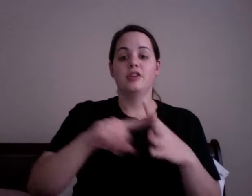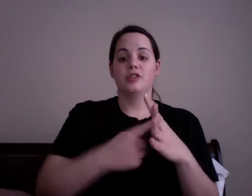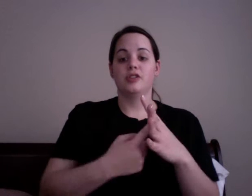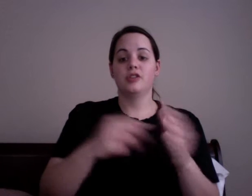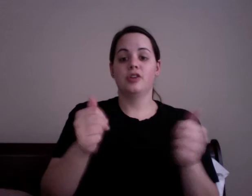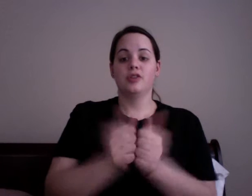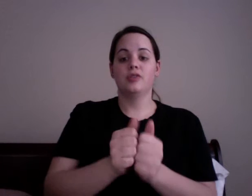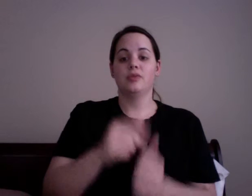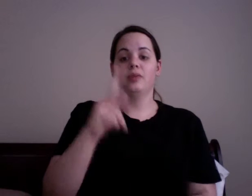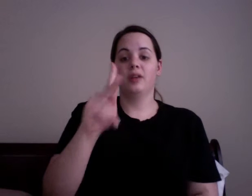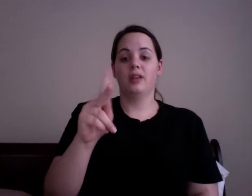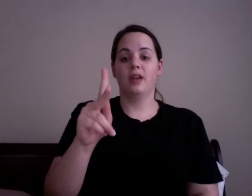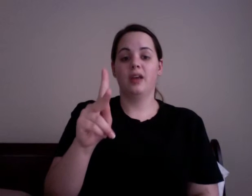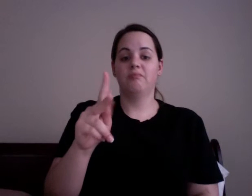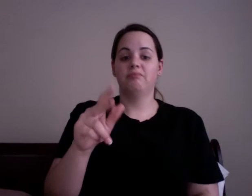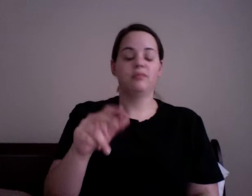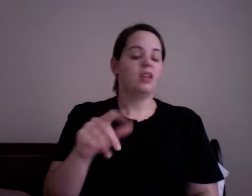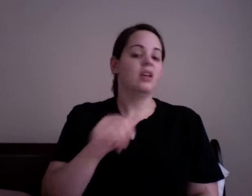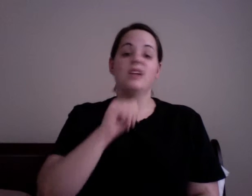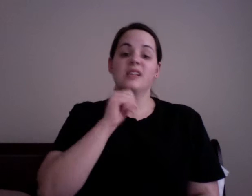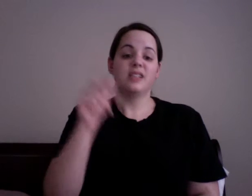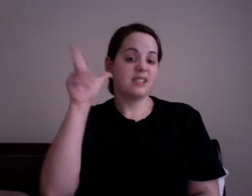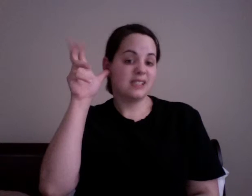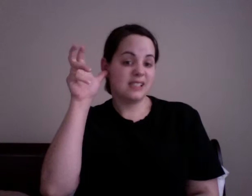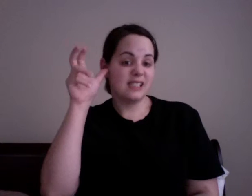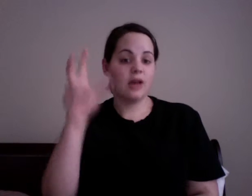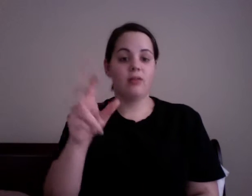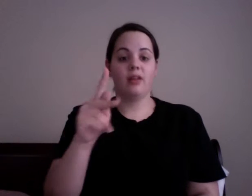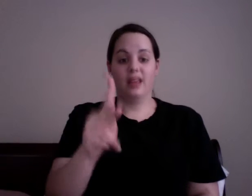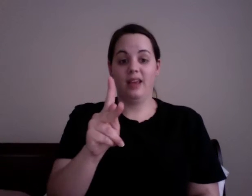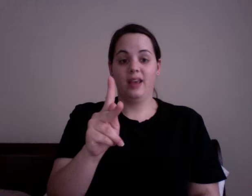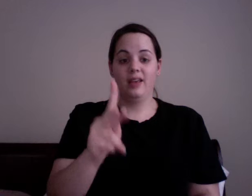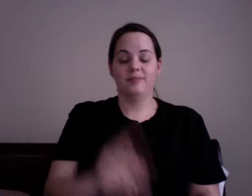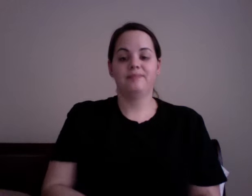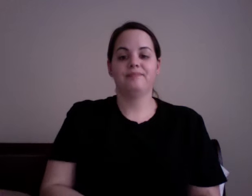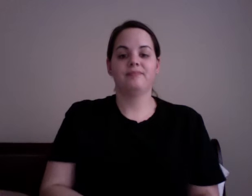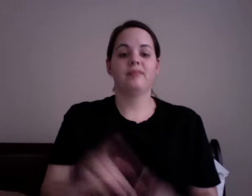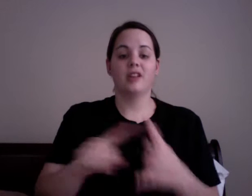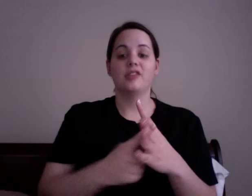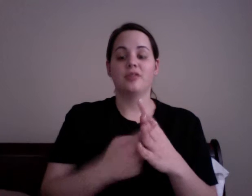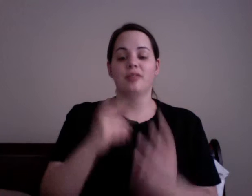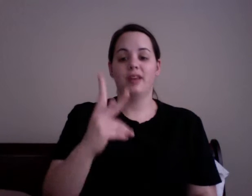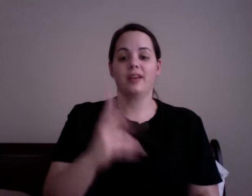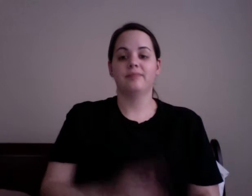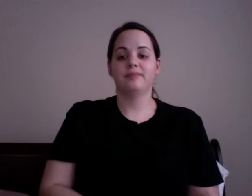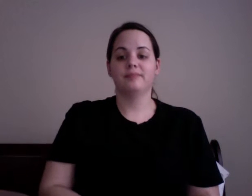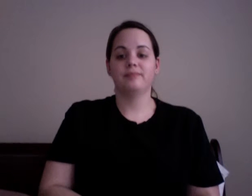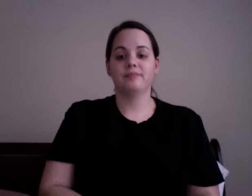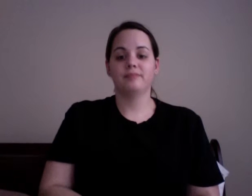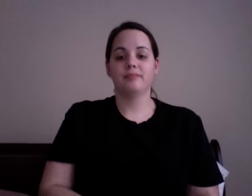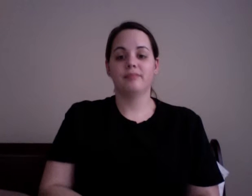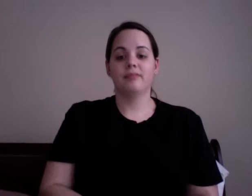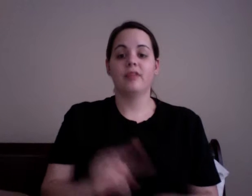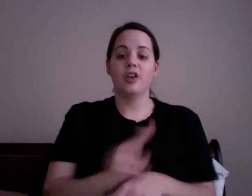K sound. Let's see if you can find that word at the top that starts with a K. Point to it with your finger.